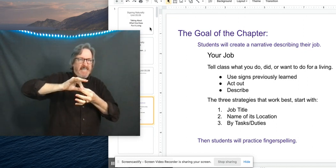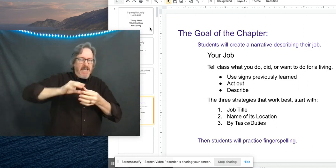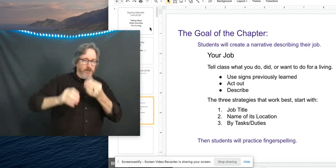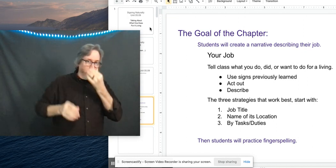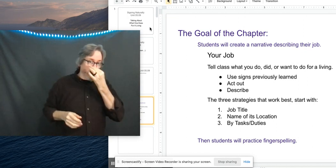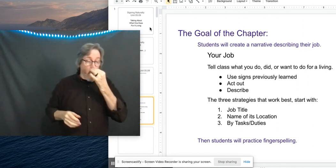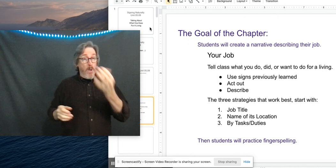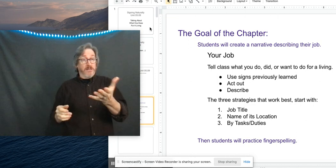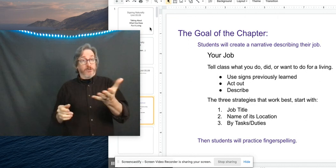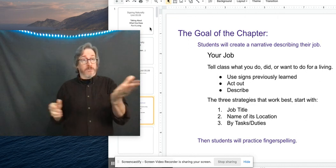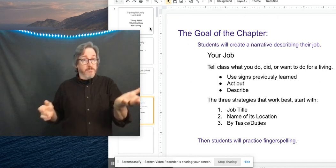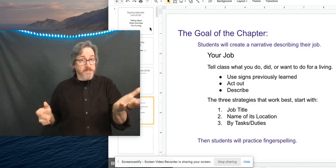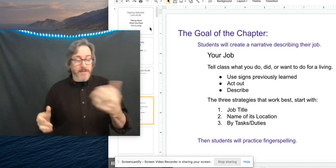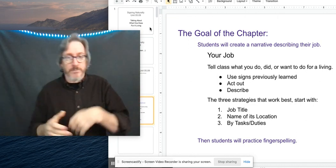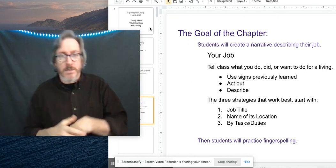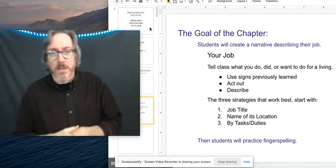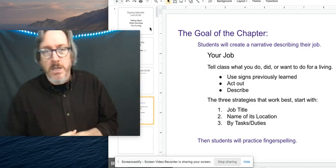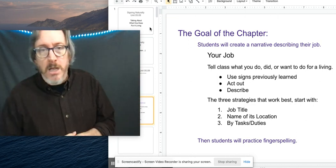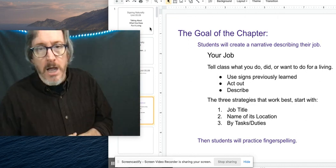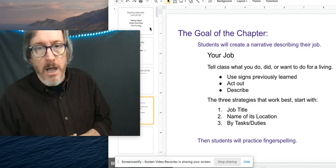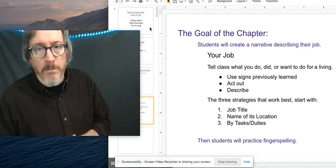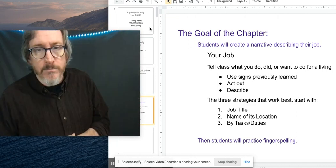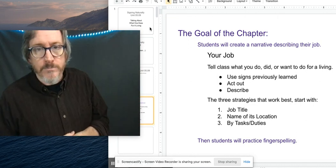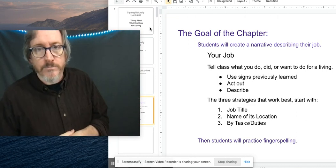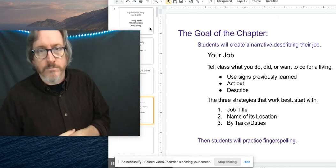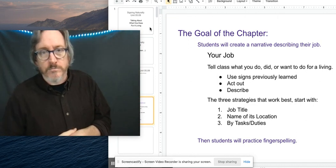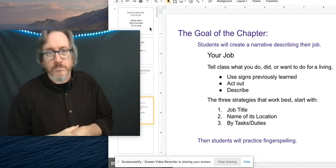stick it together. If you're a welder, say,